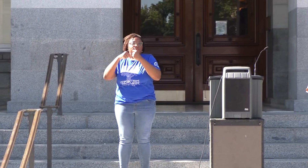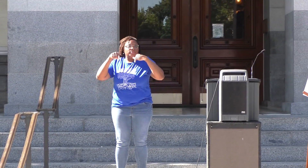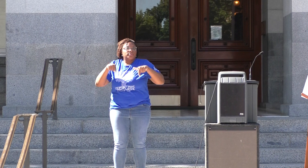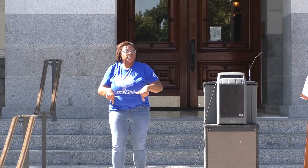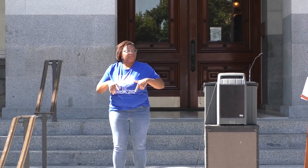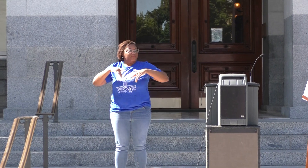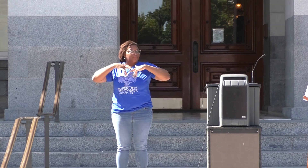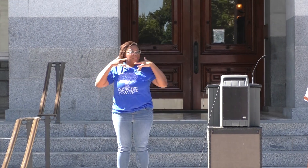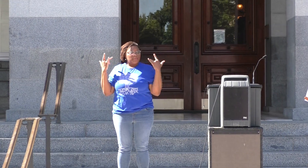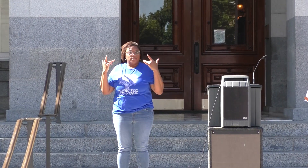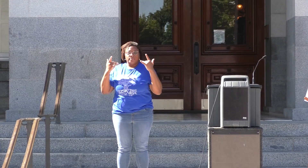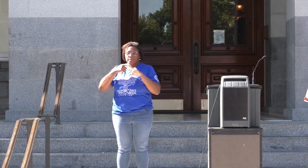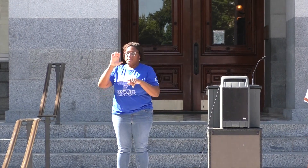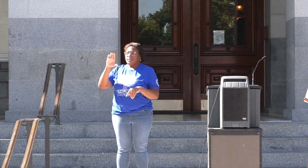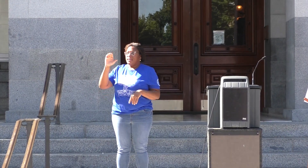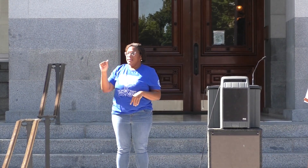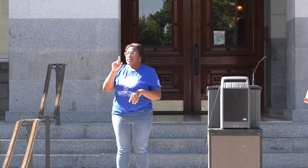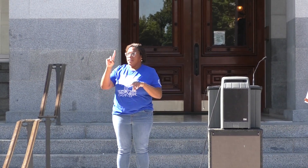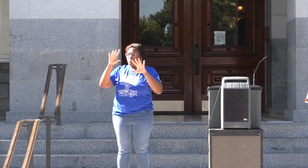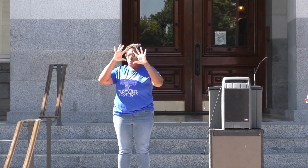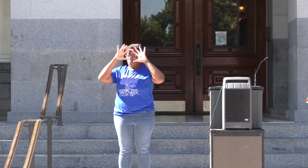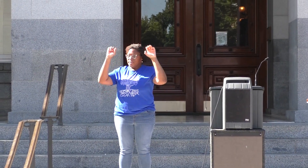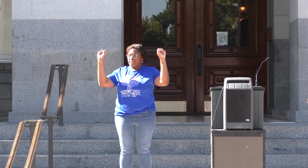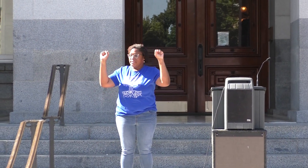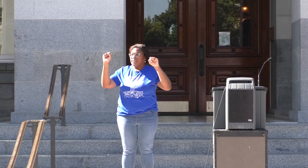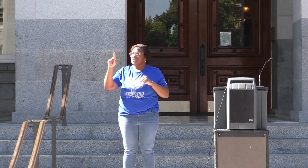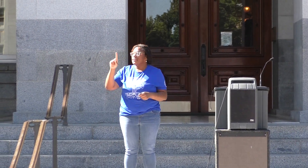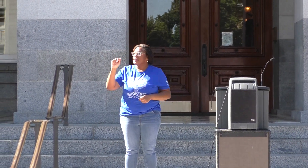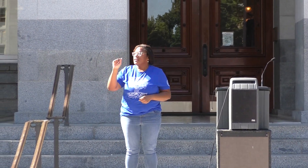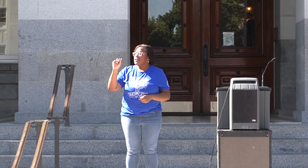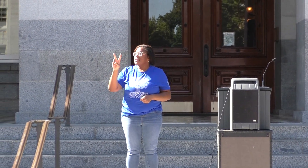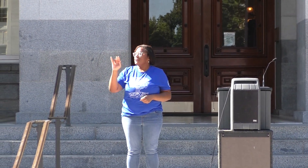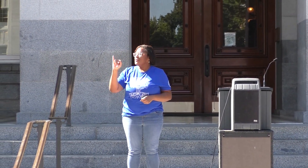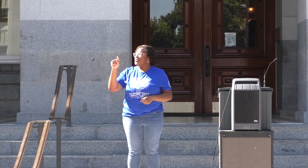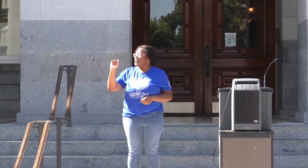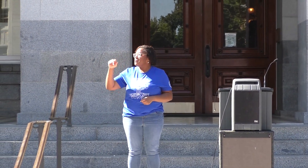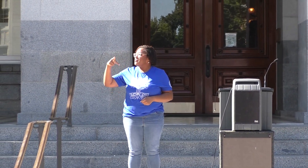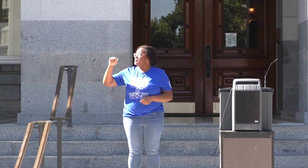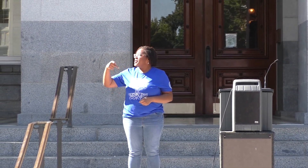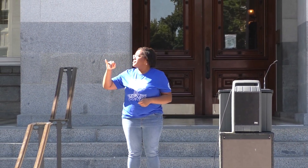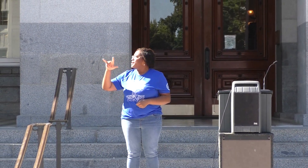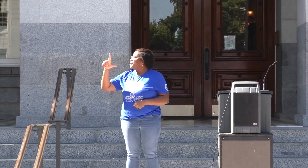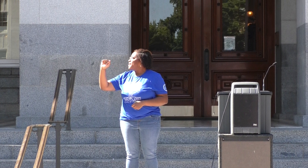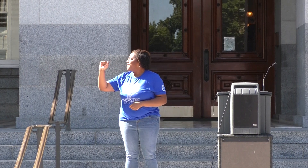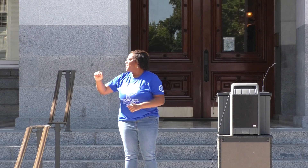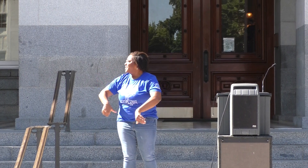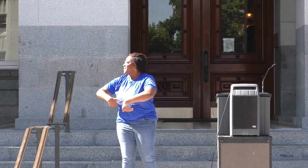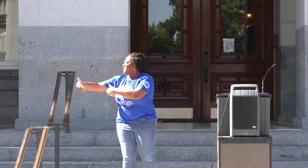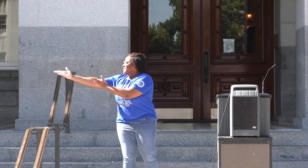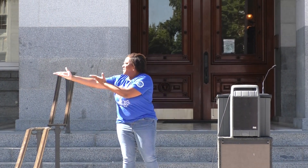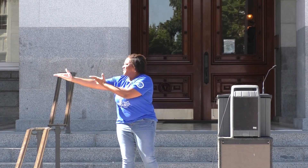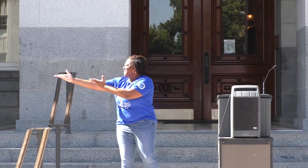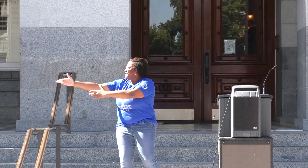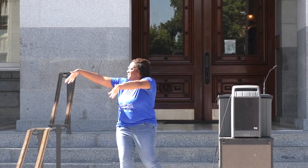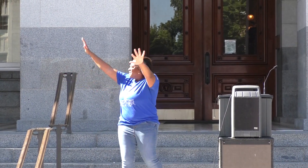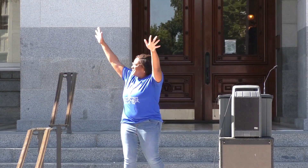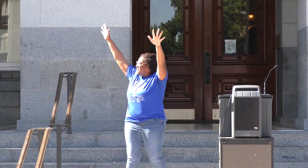Let's introduce now a sponsor for this event, a big sponsor. It's Kavita Papalia, from